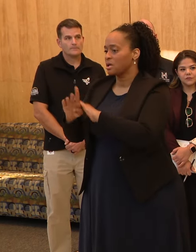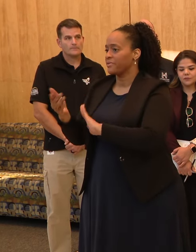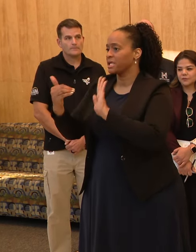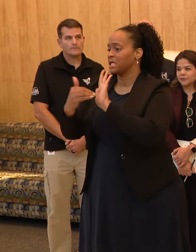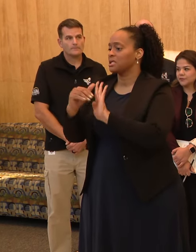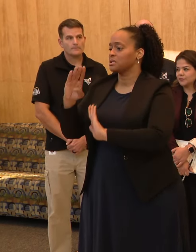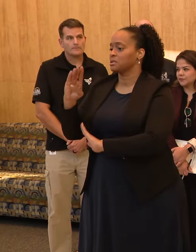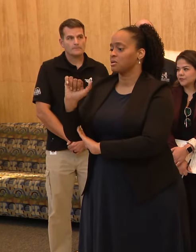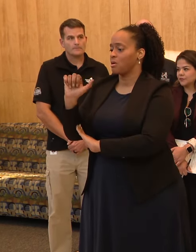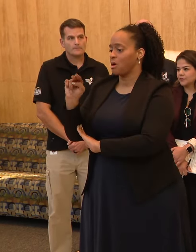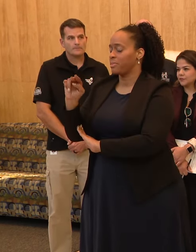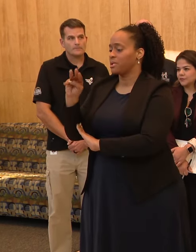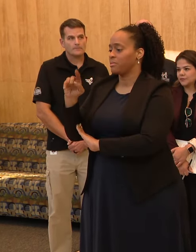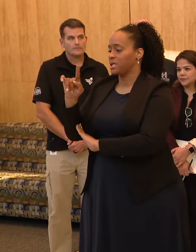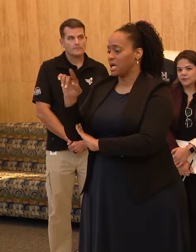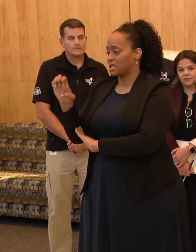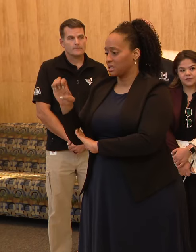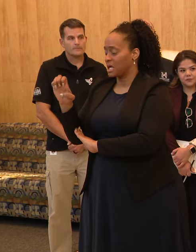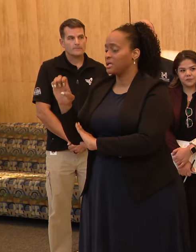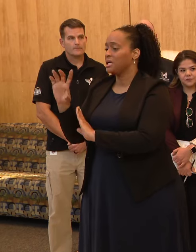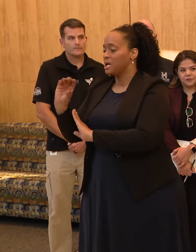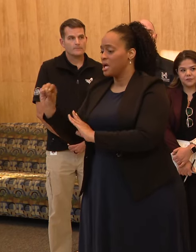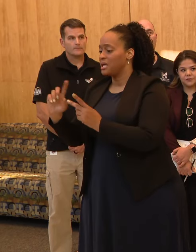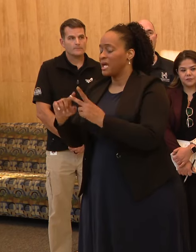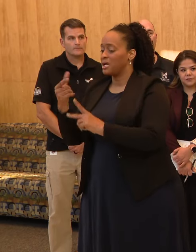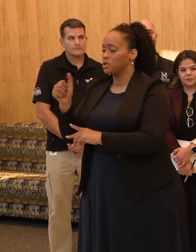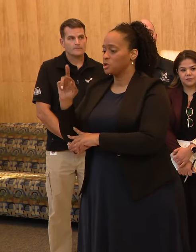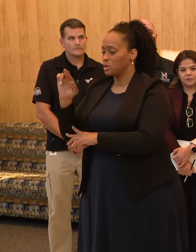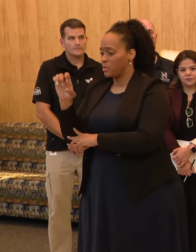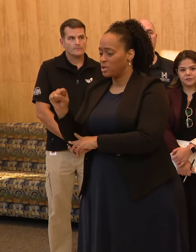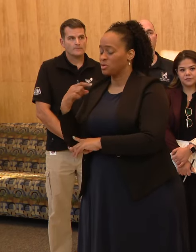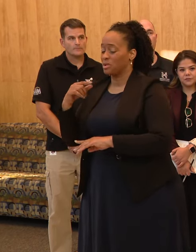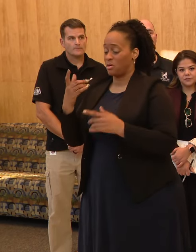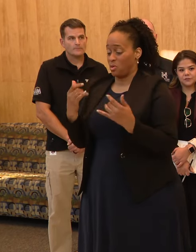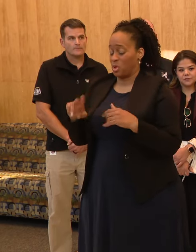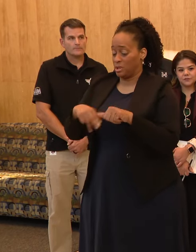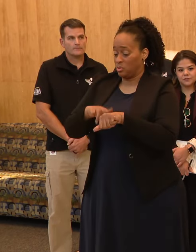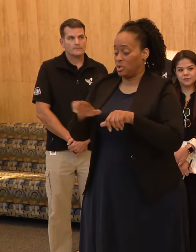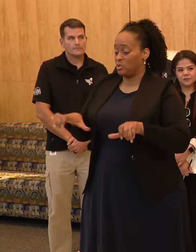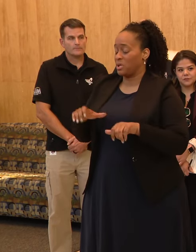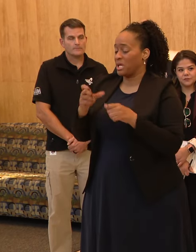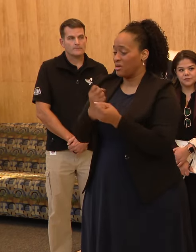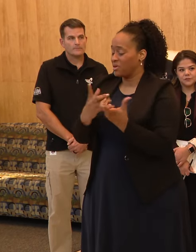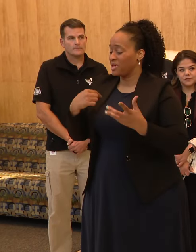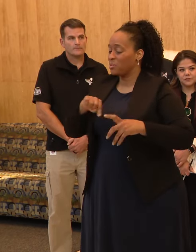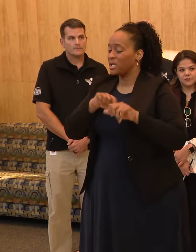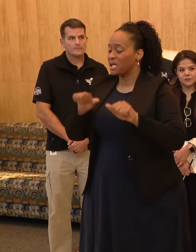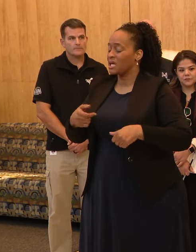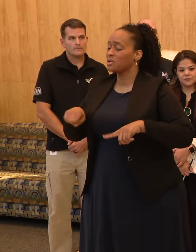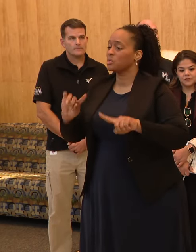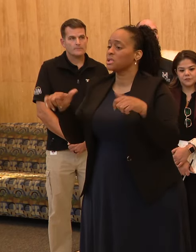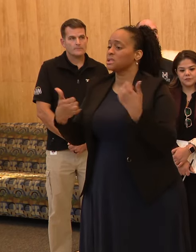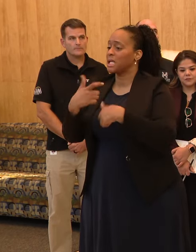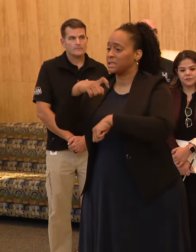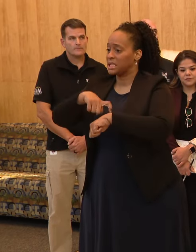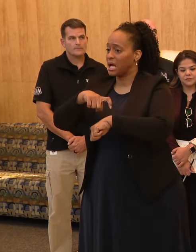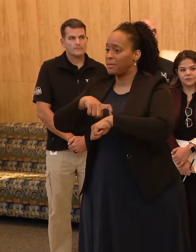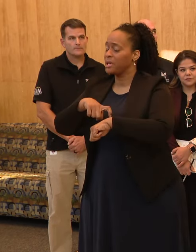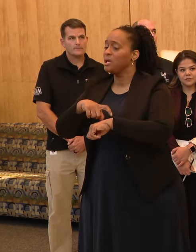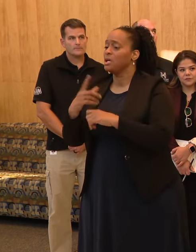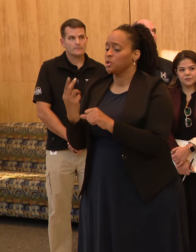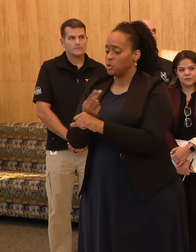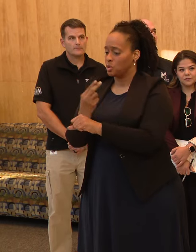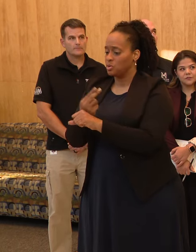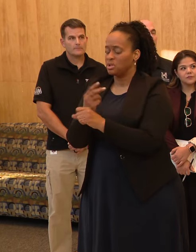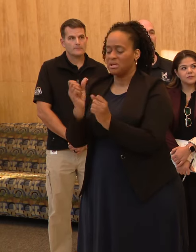carbon monoxide in generators. Obviously, we're doing everything we can during this challenging time, certainly